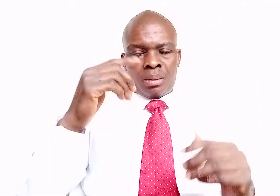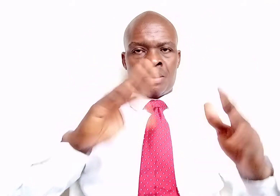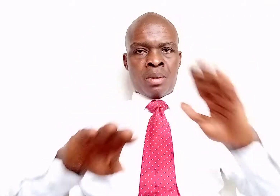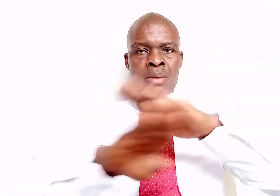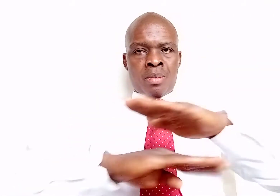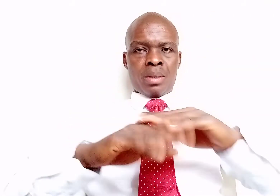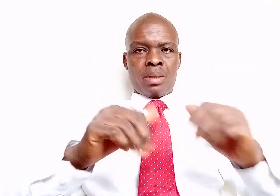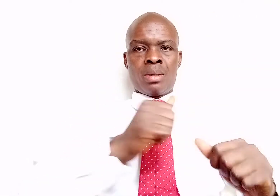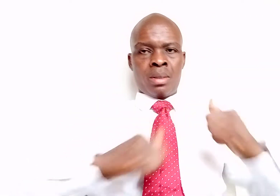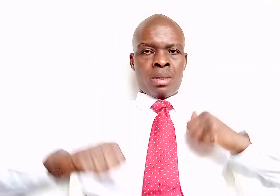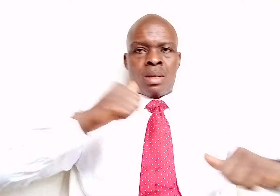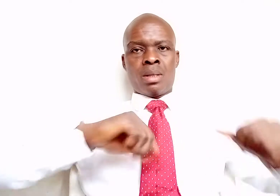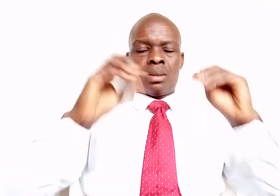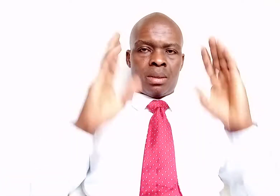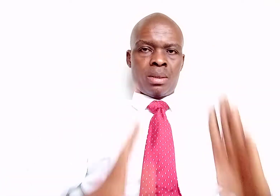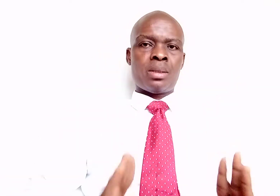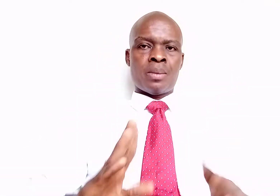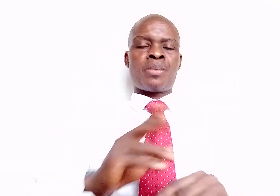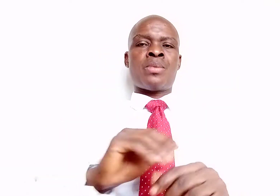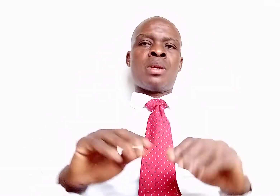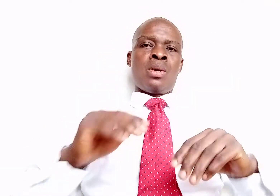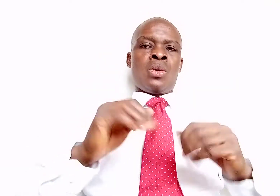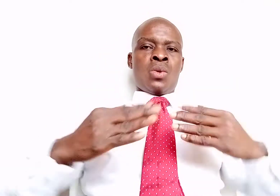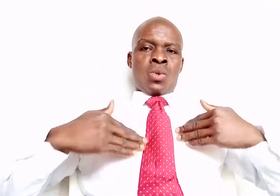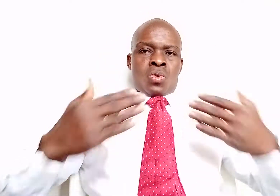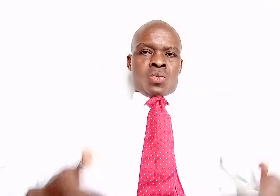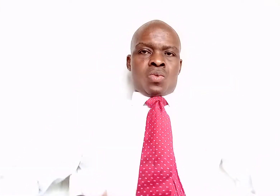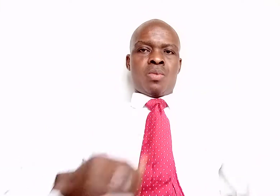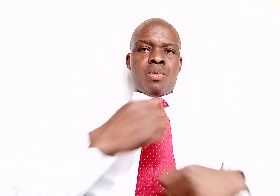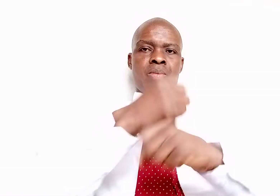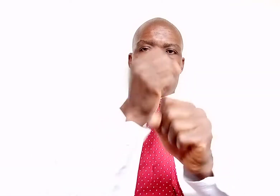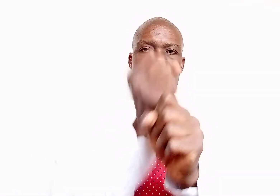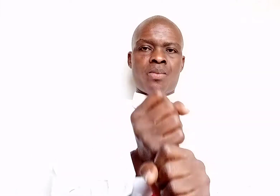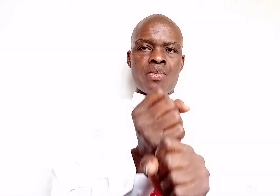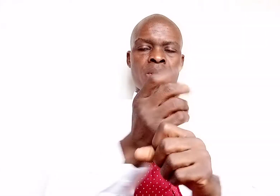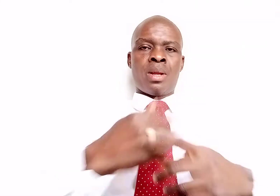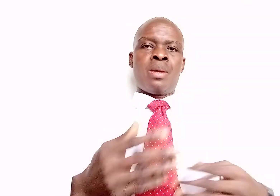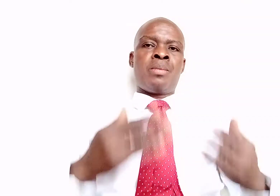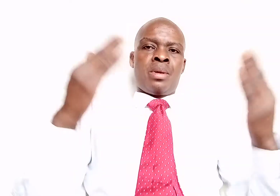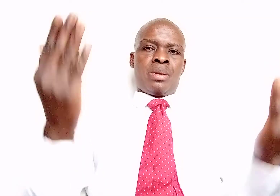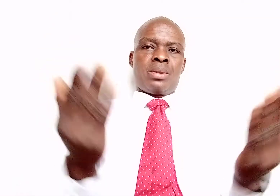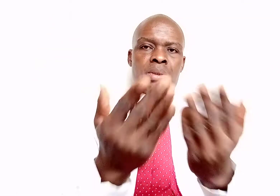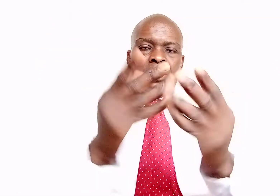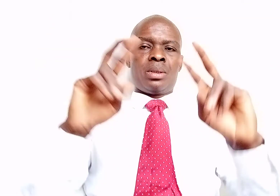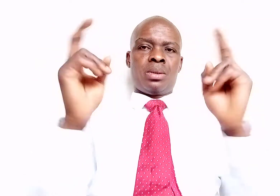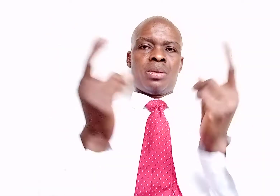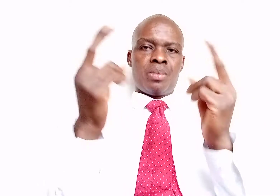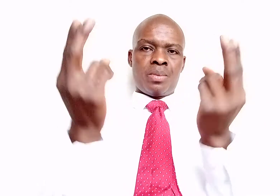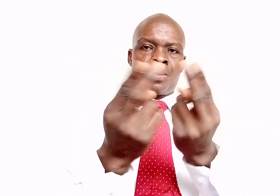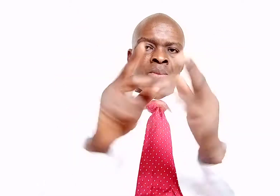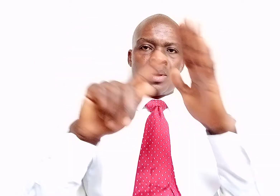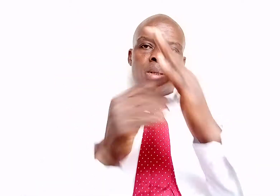to be treated is human reproduction. Let me introduce this topic by saying that this is one of the